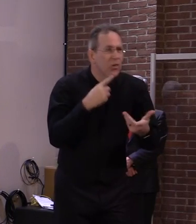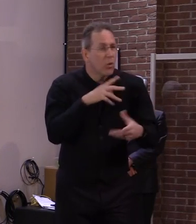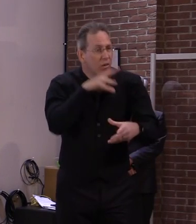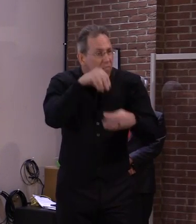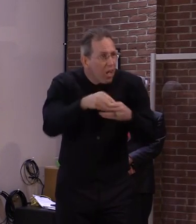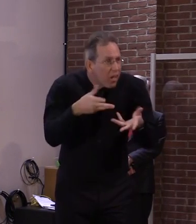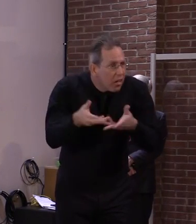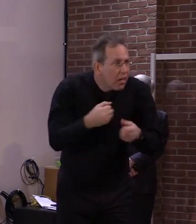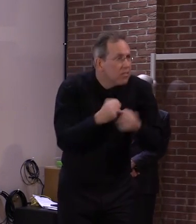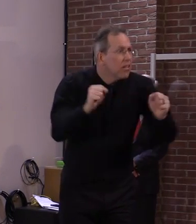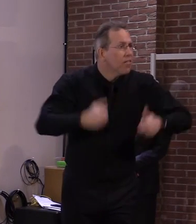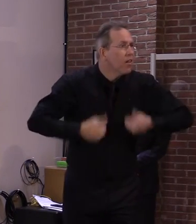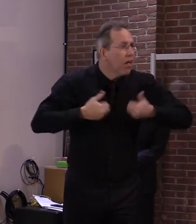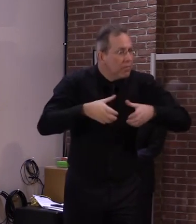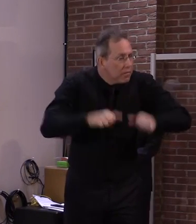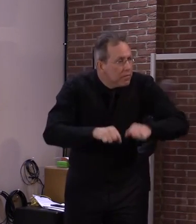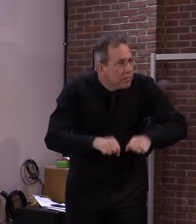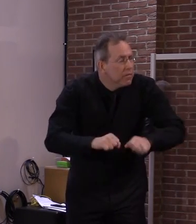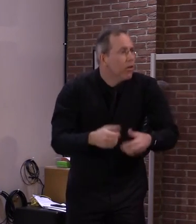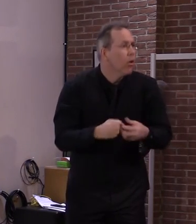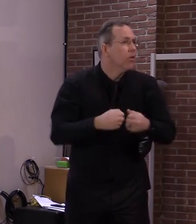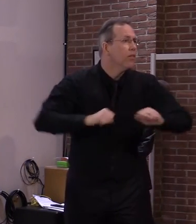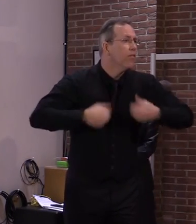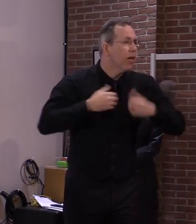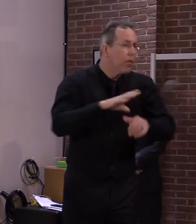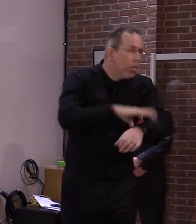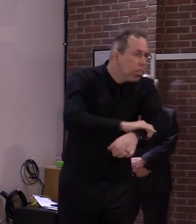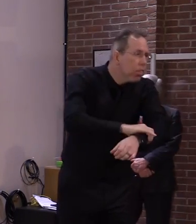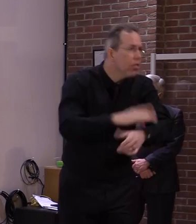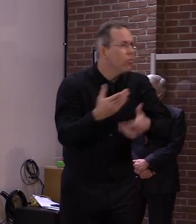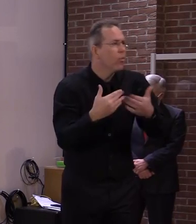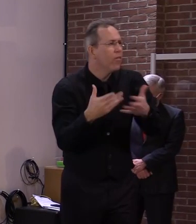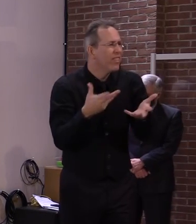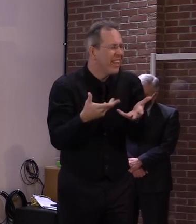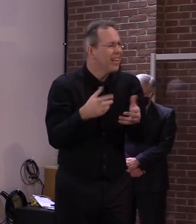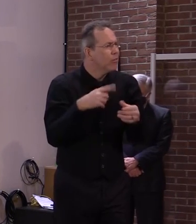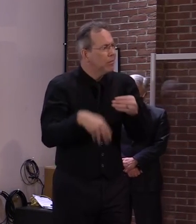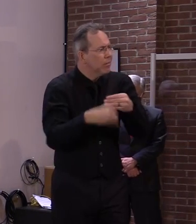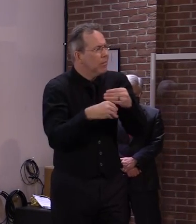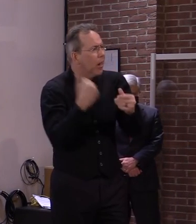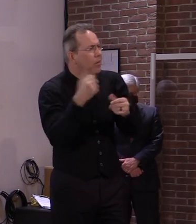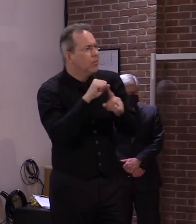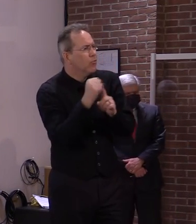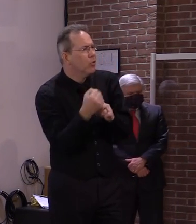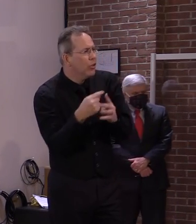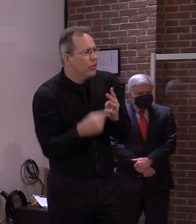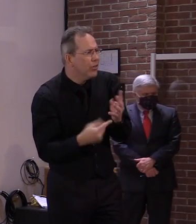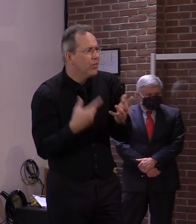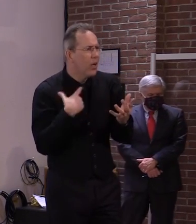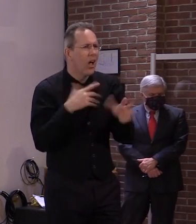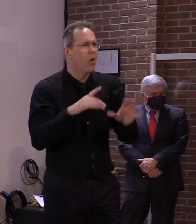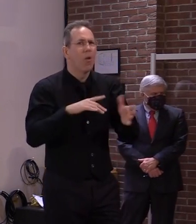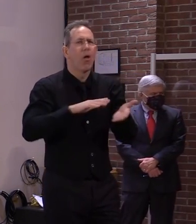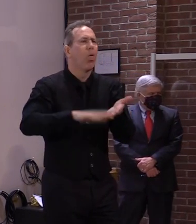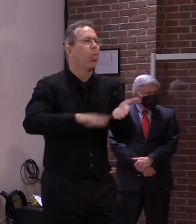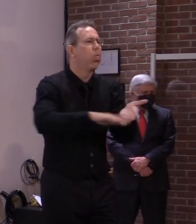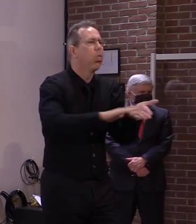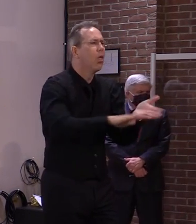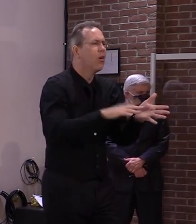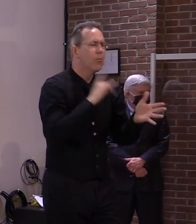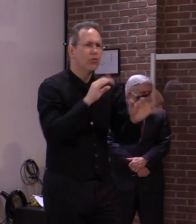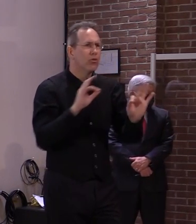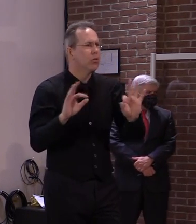we have, as the governor has stated multiple times, we have lots of really good arguments and cases being made for why